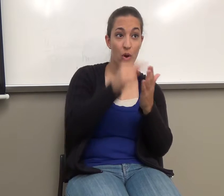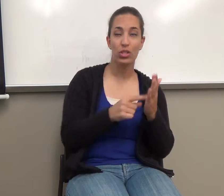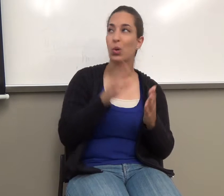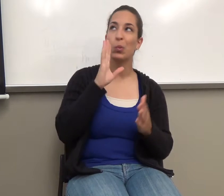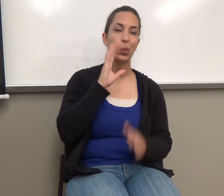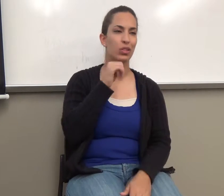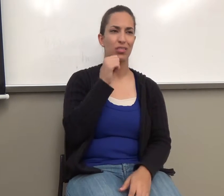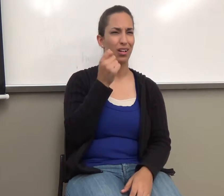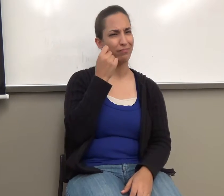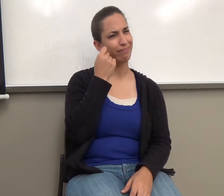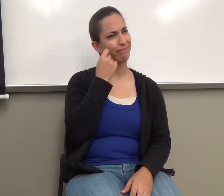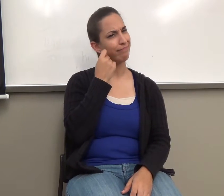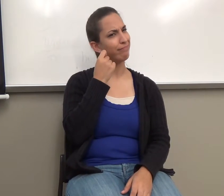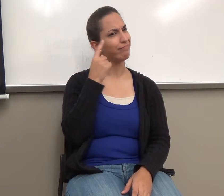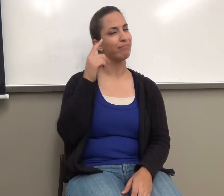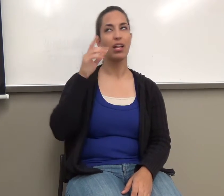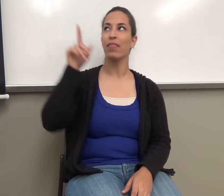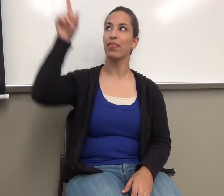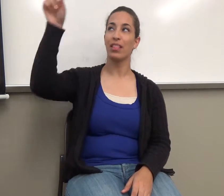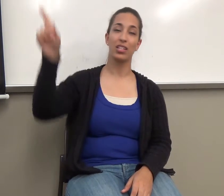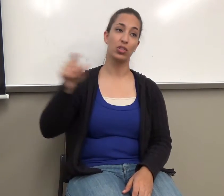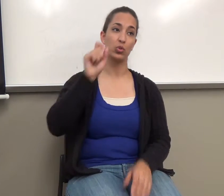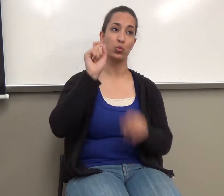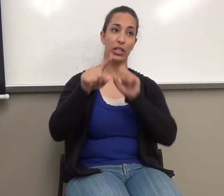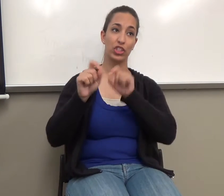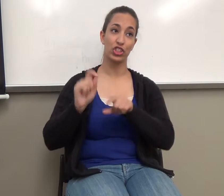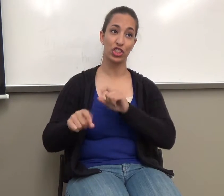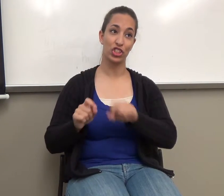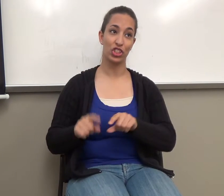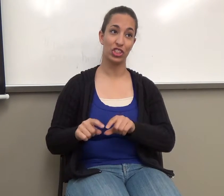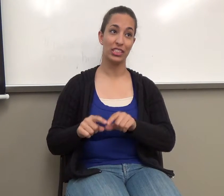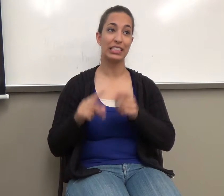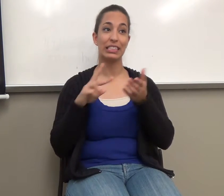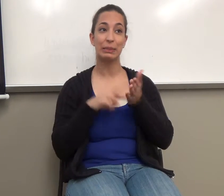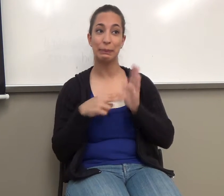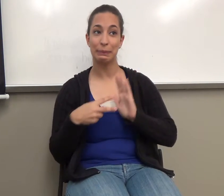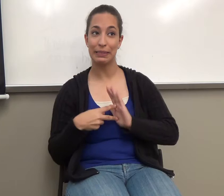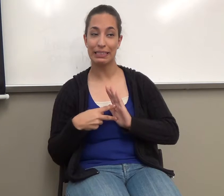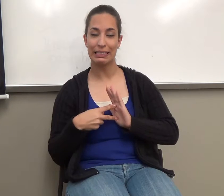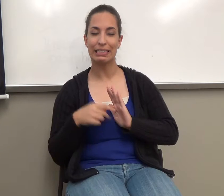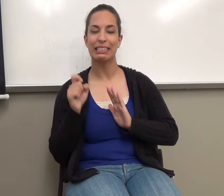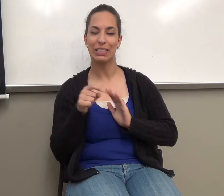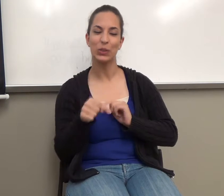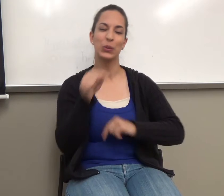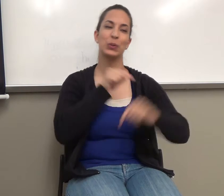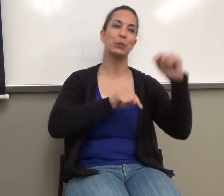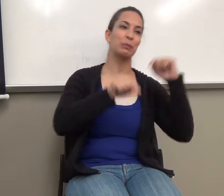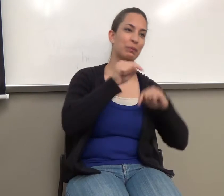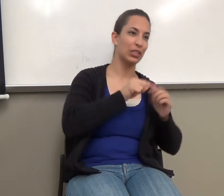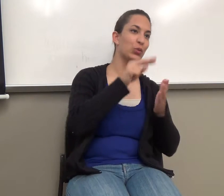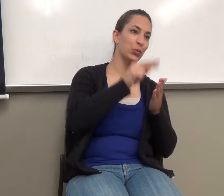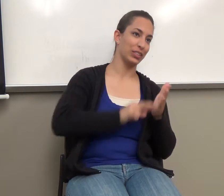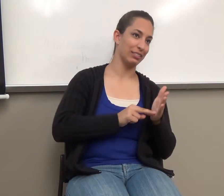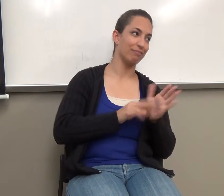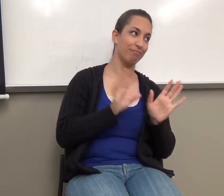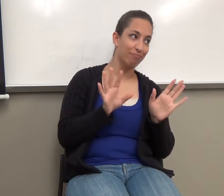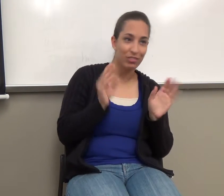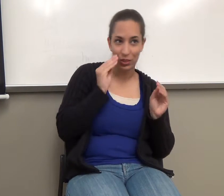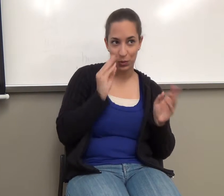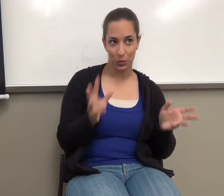these questions. So that means what? You need to go back and read it. So some people look at